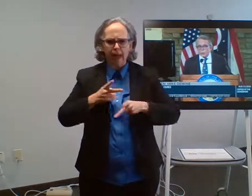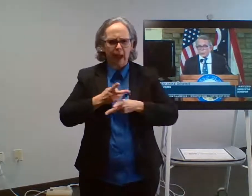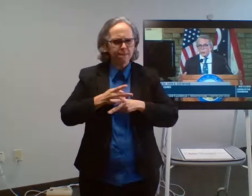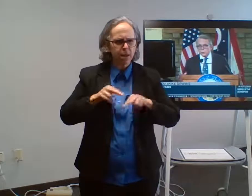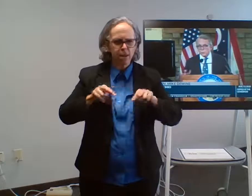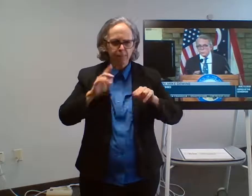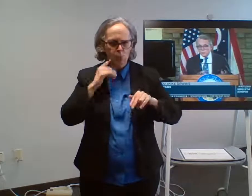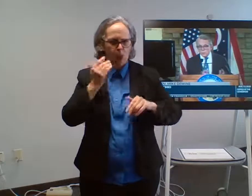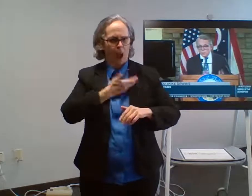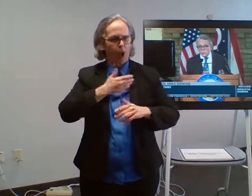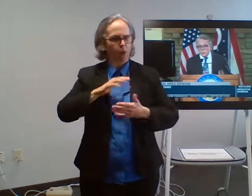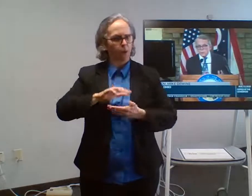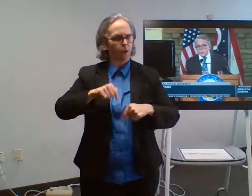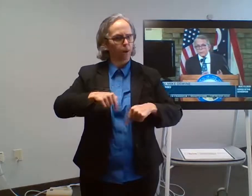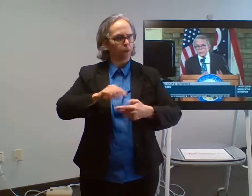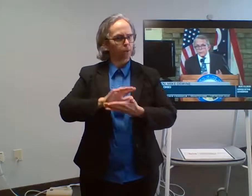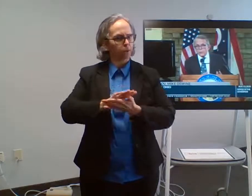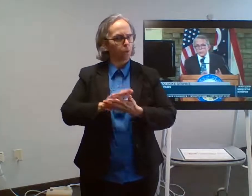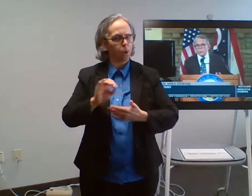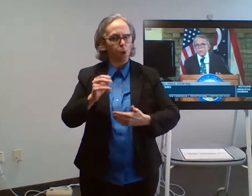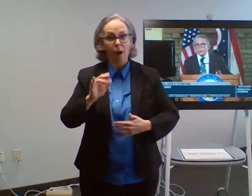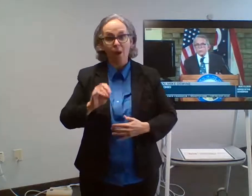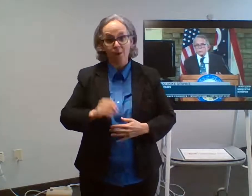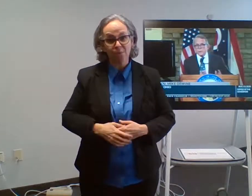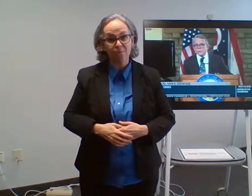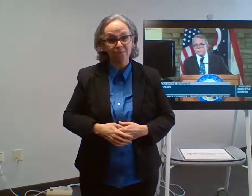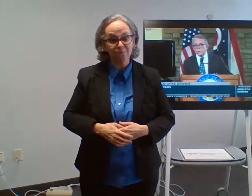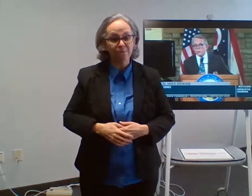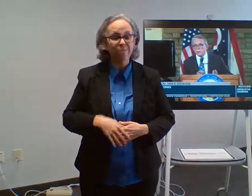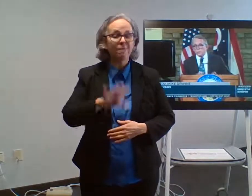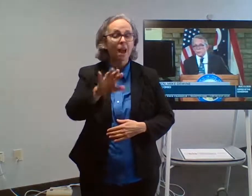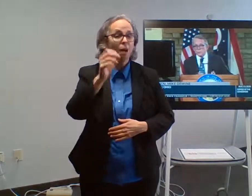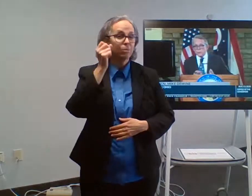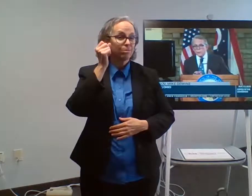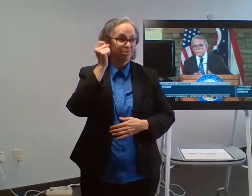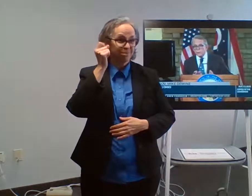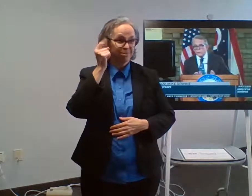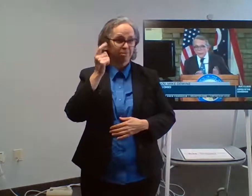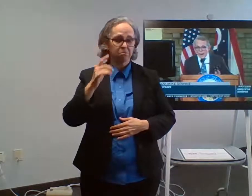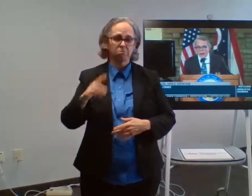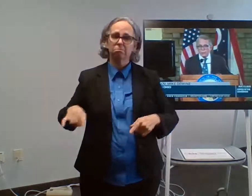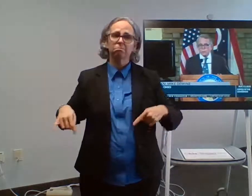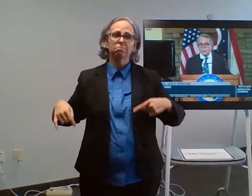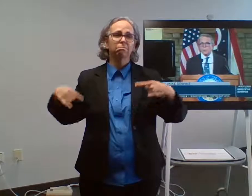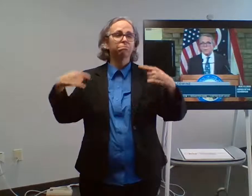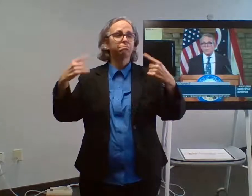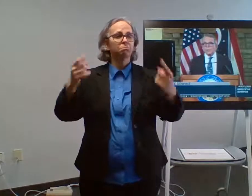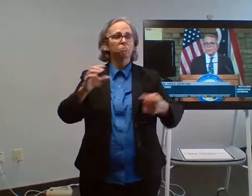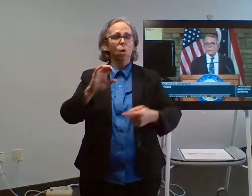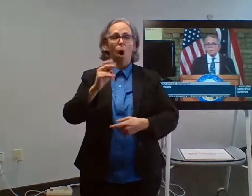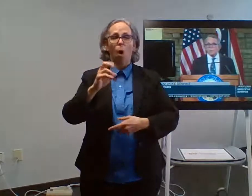So look, I mean, this is the local communities have historically governed this in Ohio.